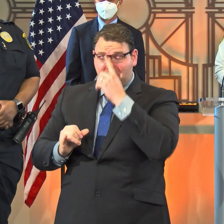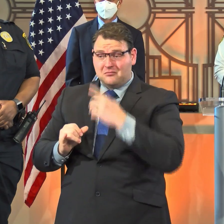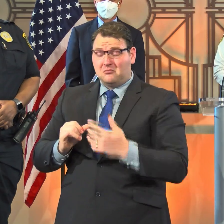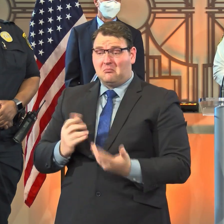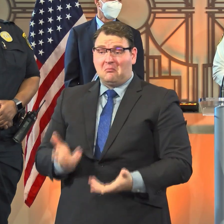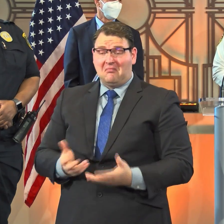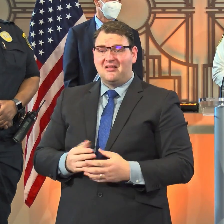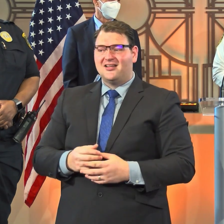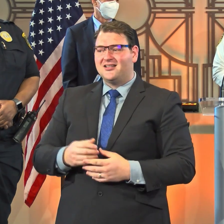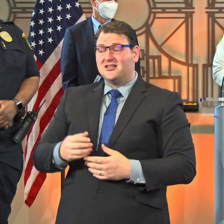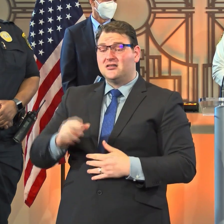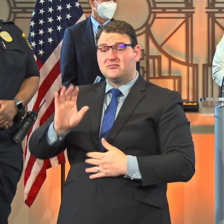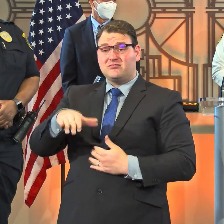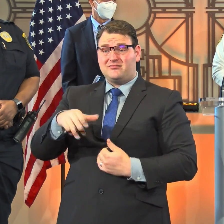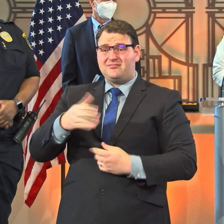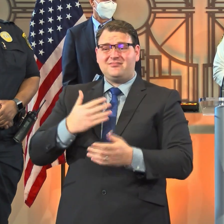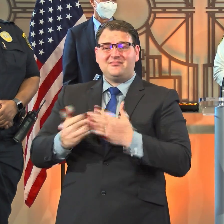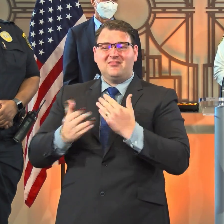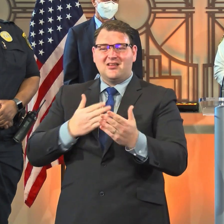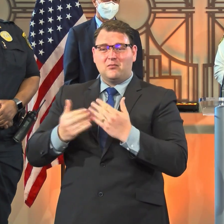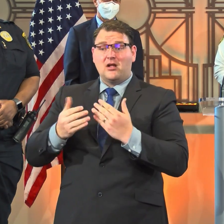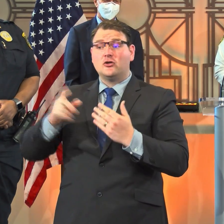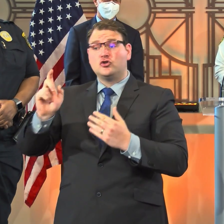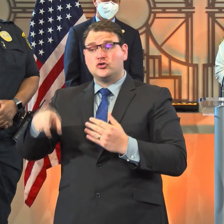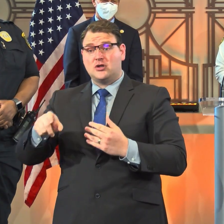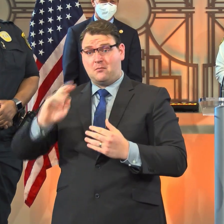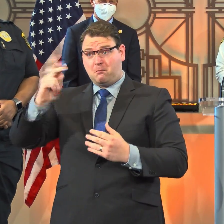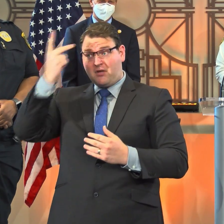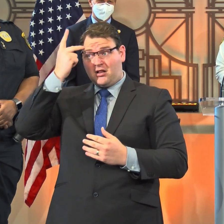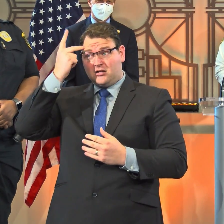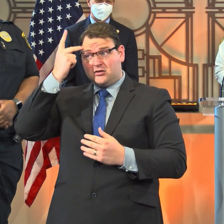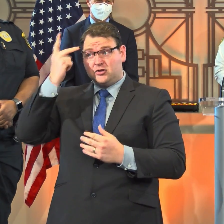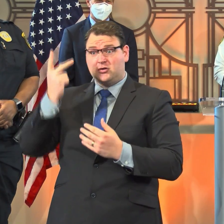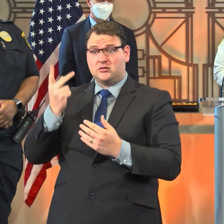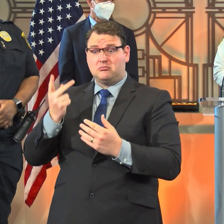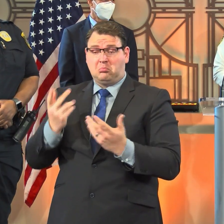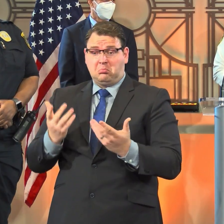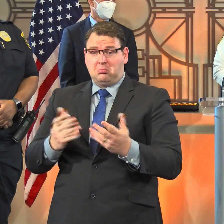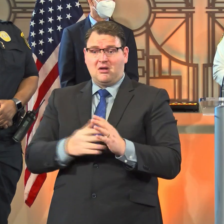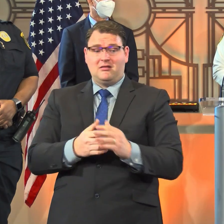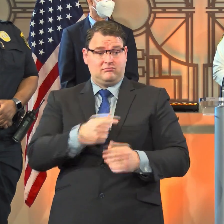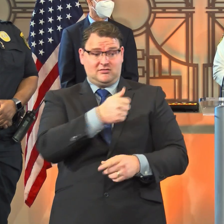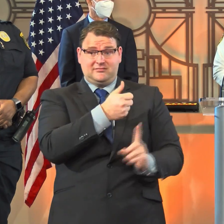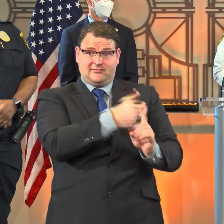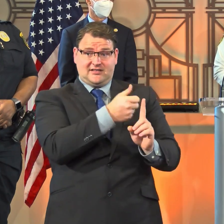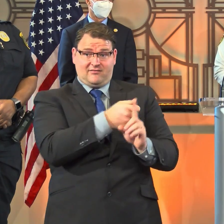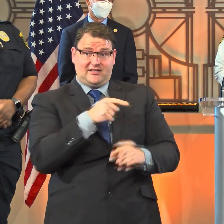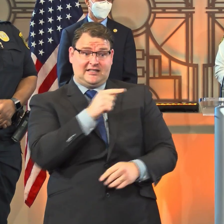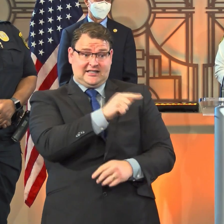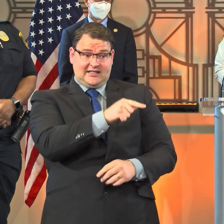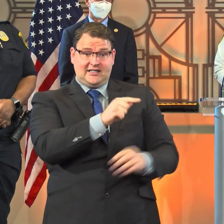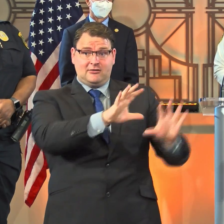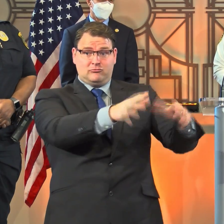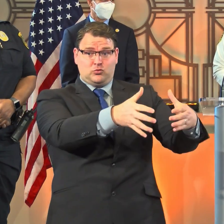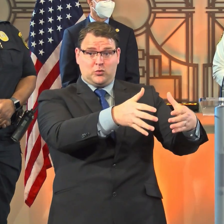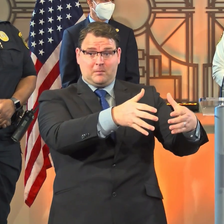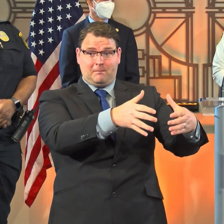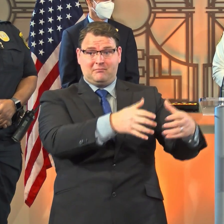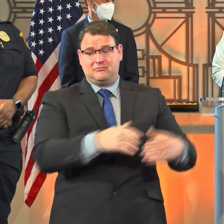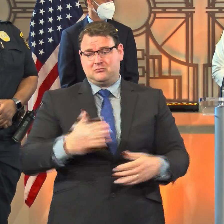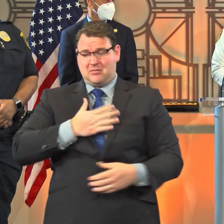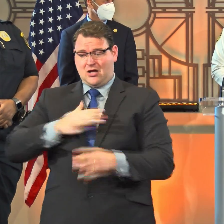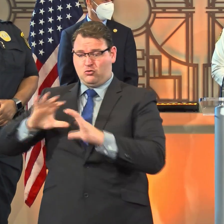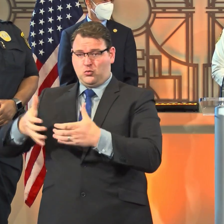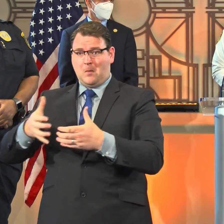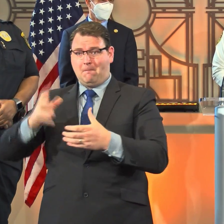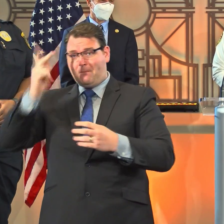And so it shouldn't be political. I mean, I'm affiliated with one party, the mayor pro tem is affiliated with another, and we both have face coverings